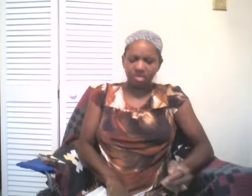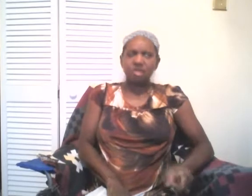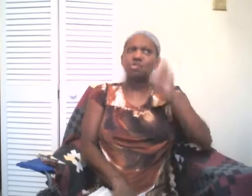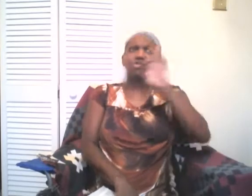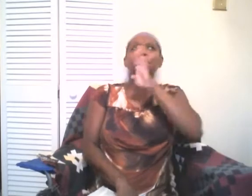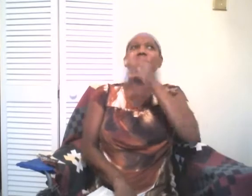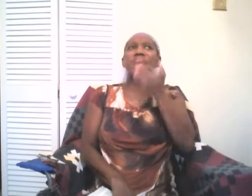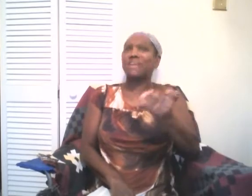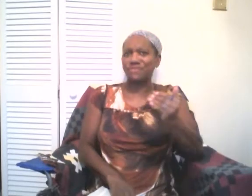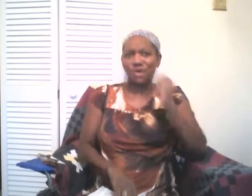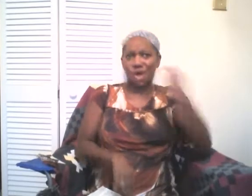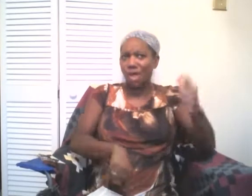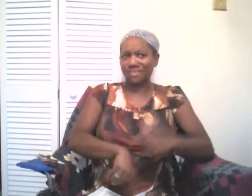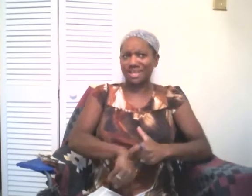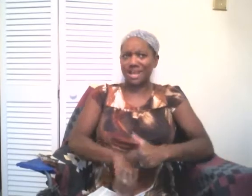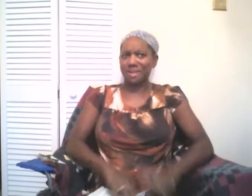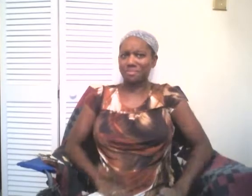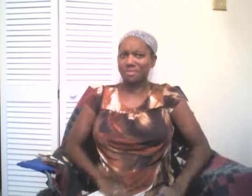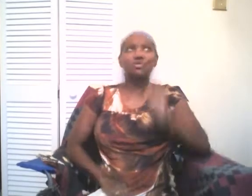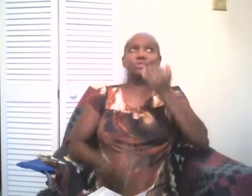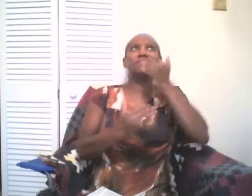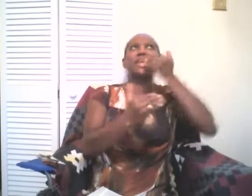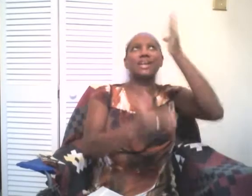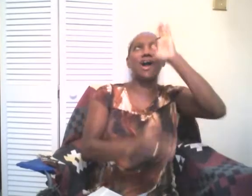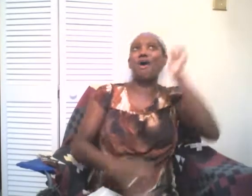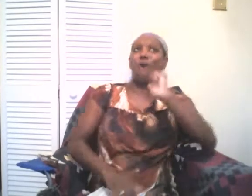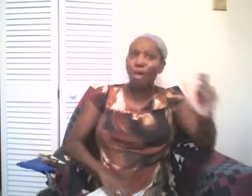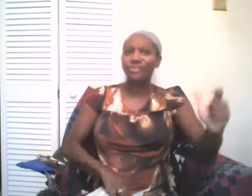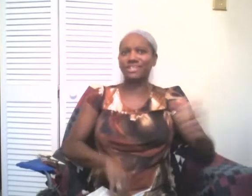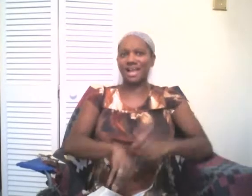You should be thankful all the time. You should be thanking God all the time.